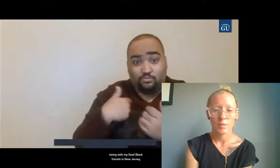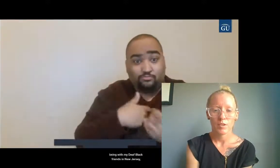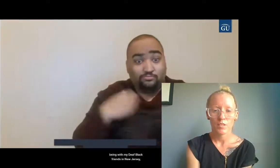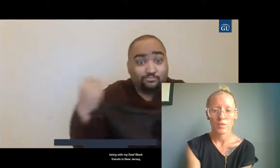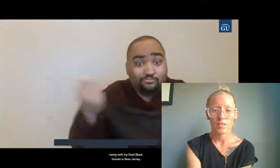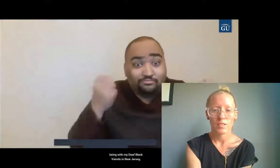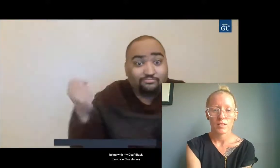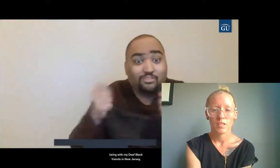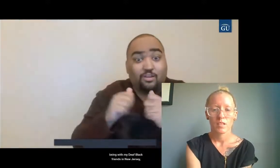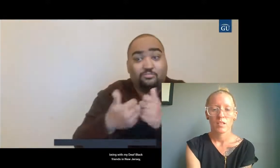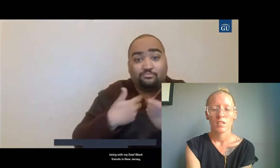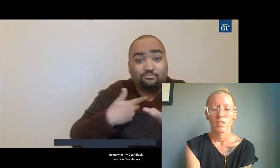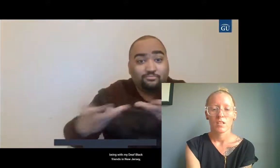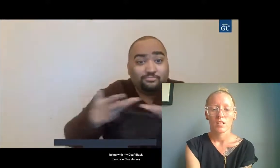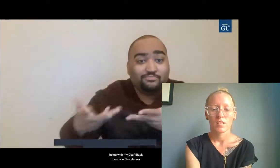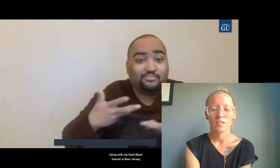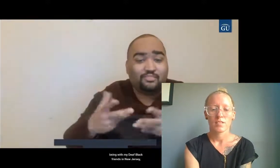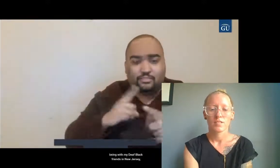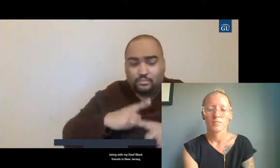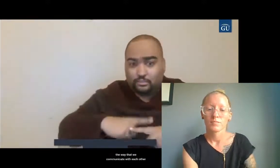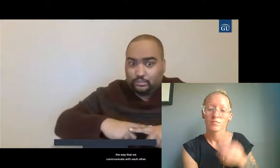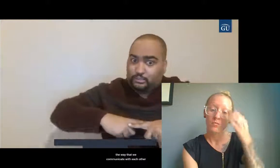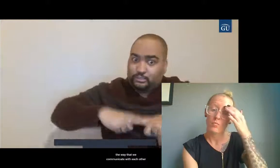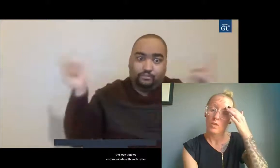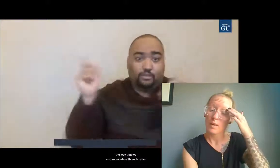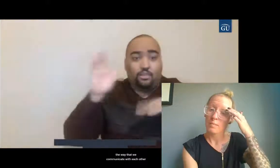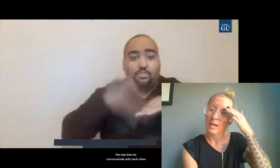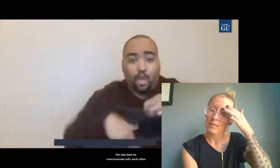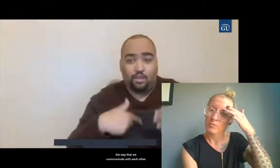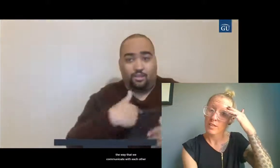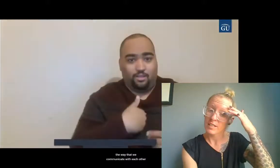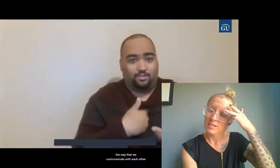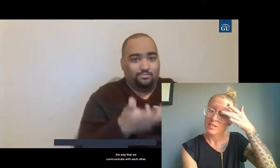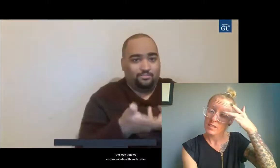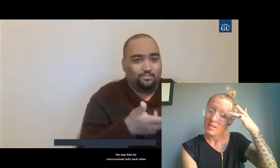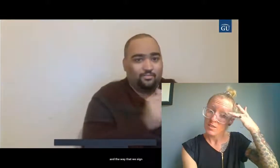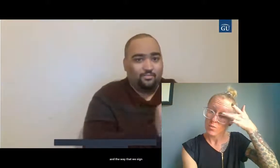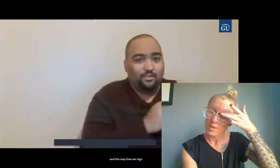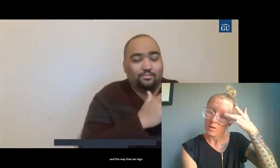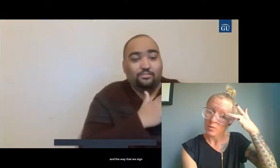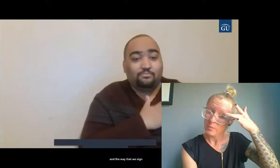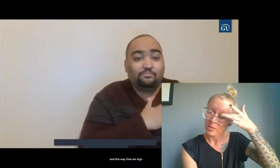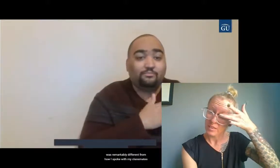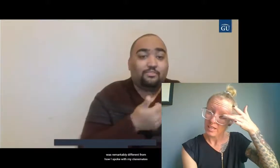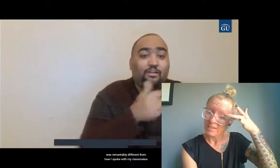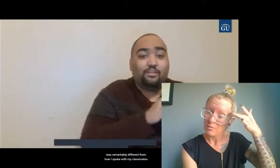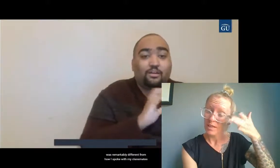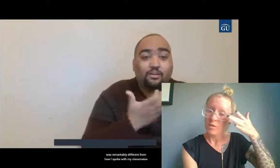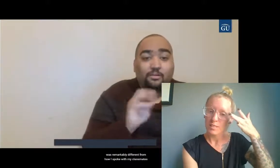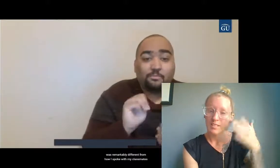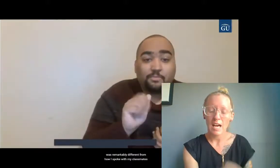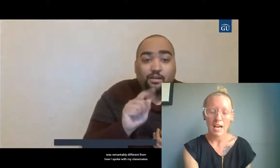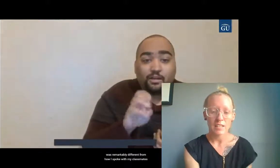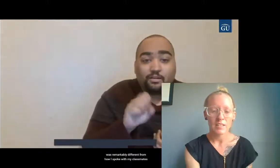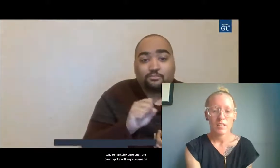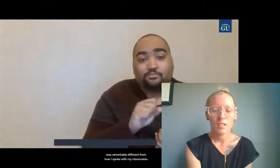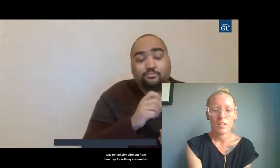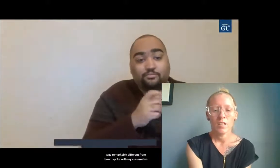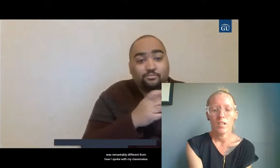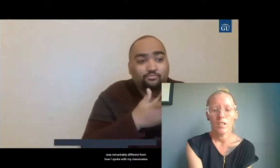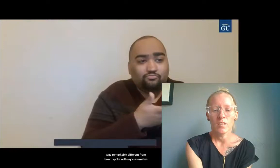My experience with this is with my Black friends the way that we communicate and the way that we